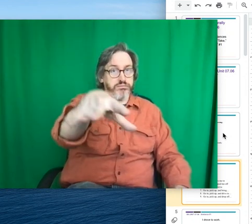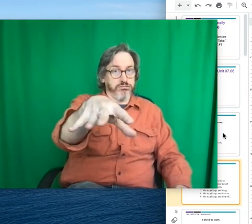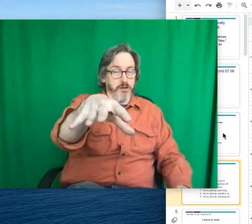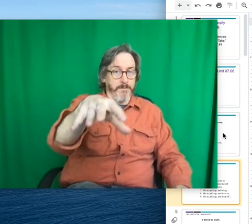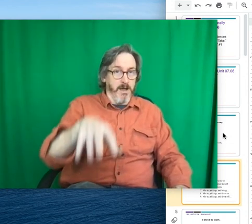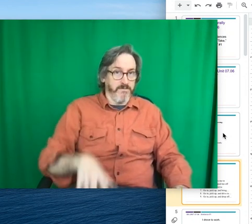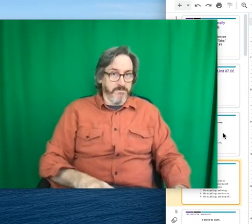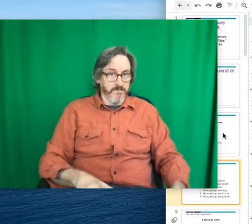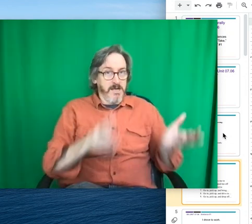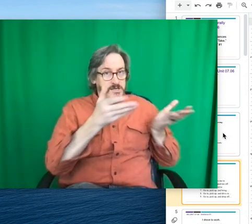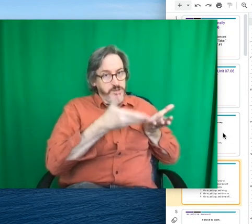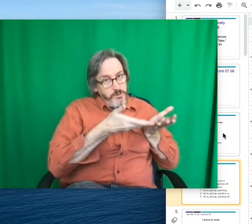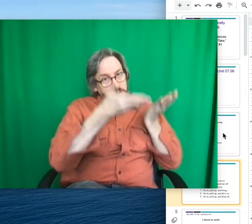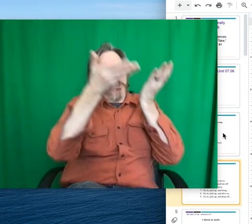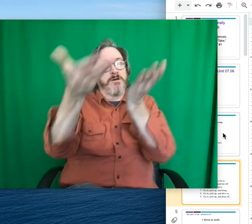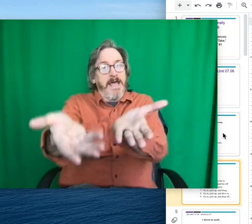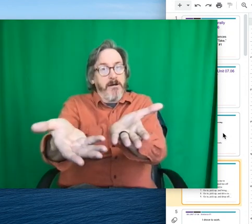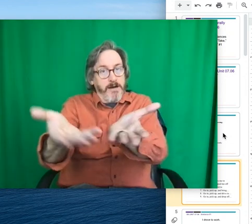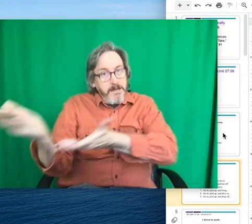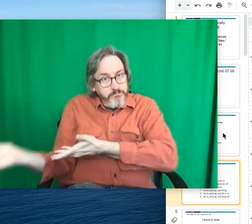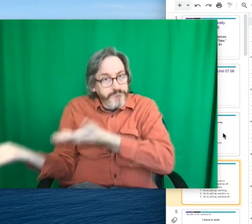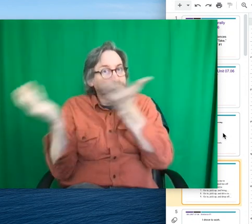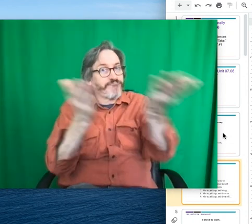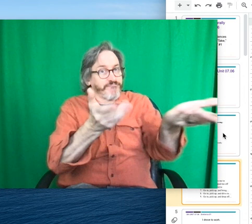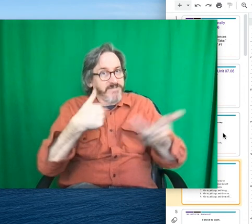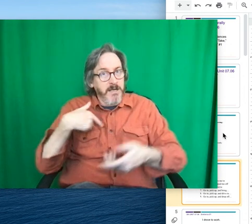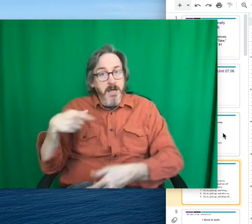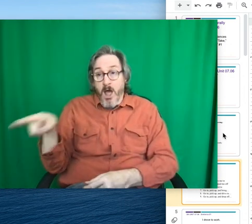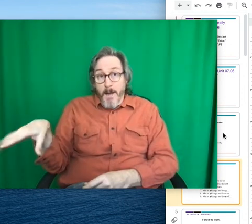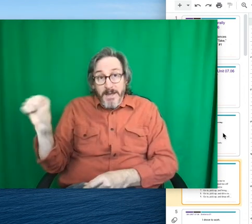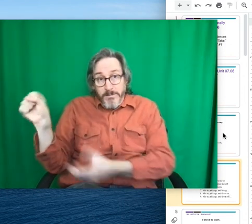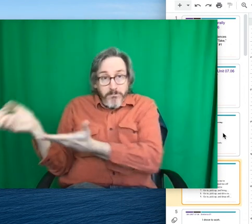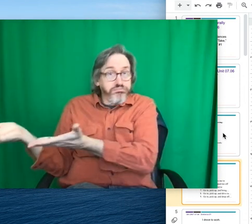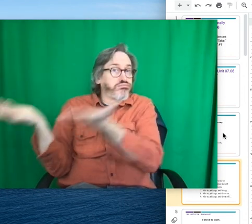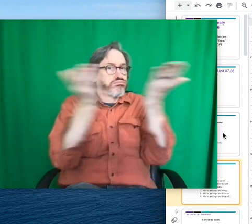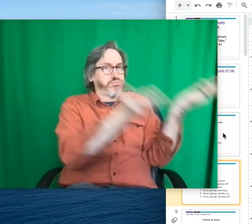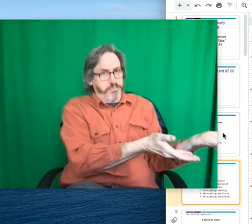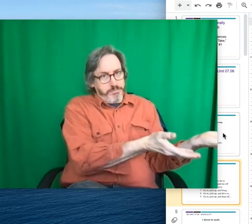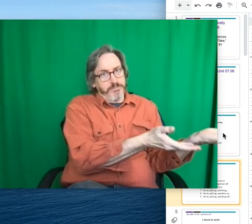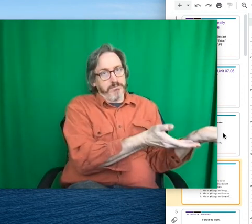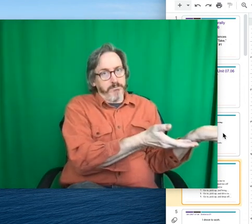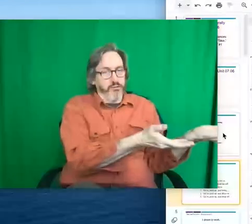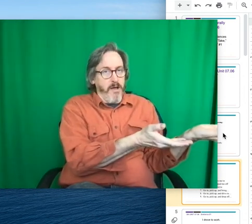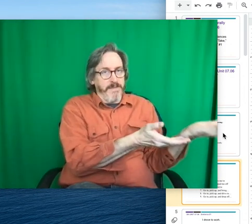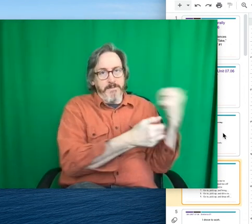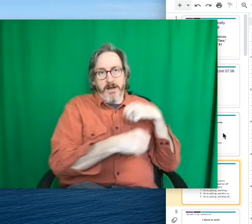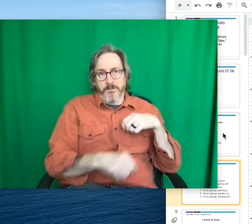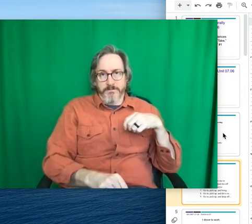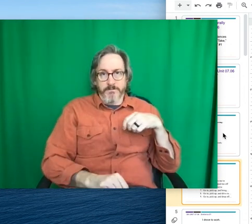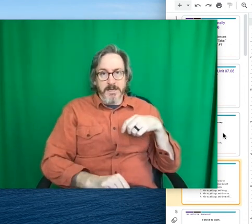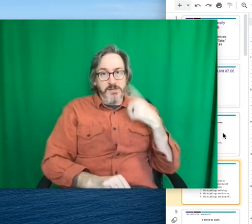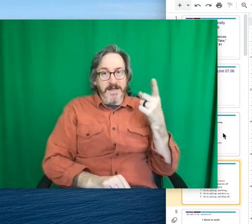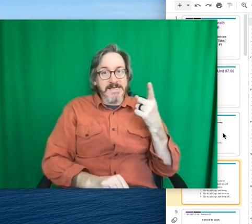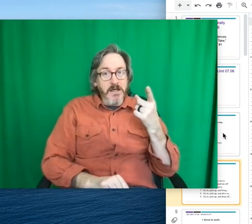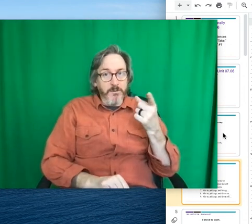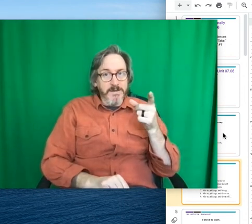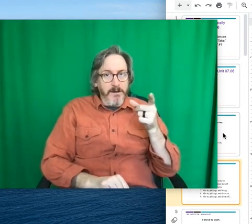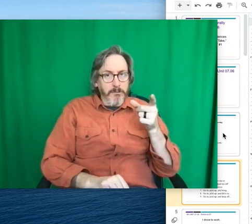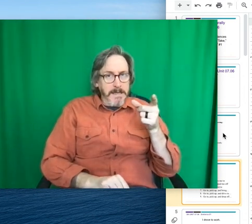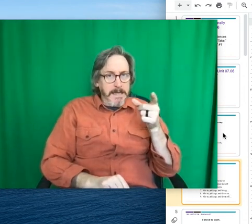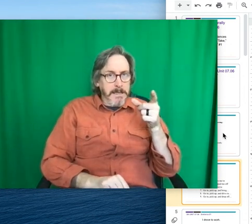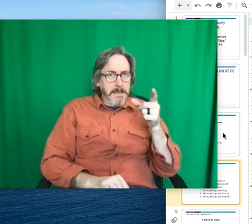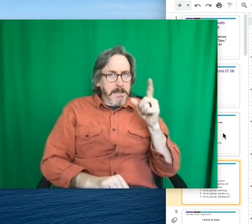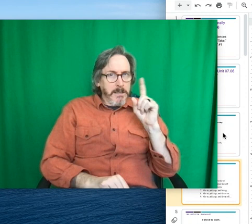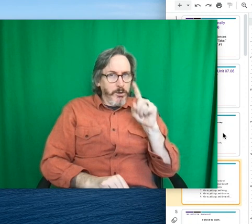up, dropped me off. So you can do carry, pick them up, brought them there. So that's another one